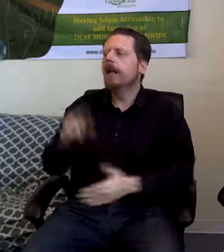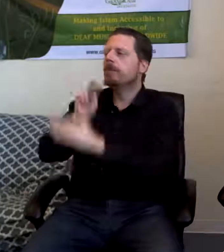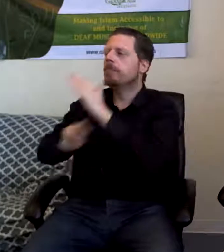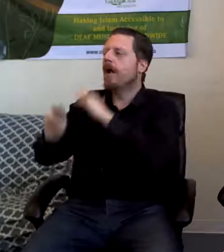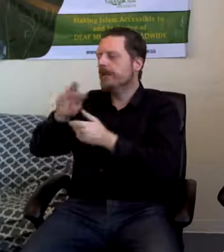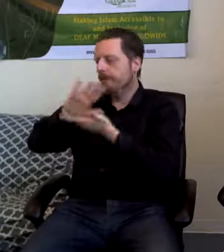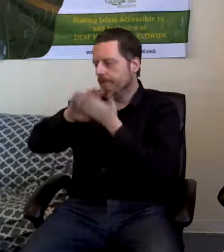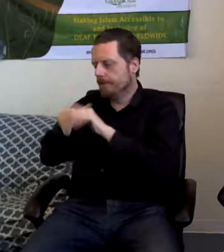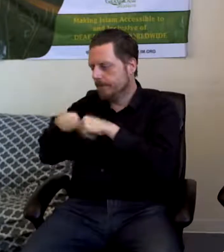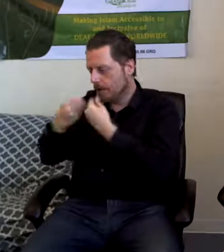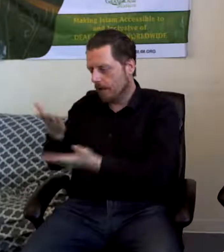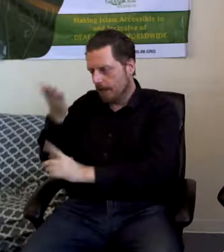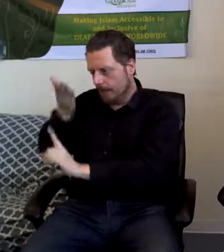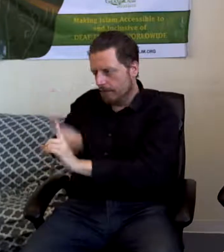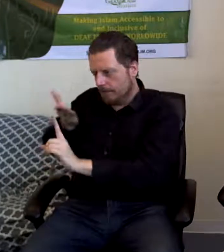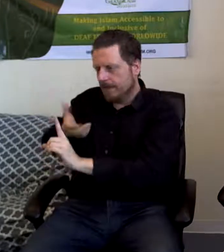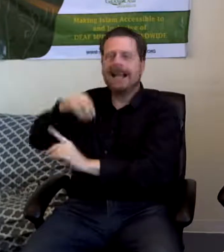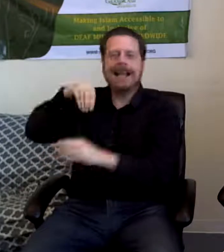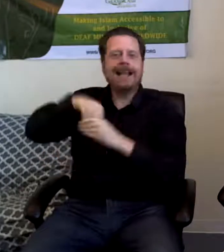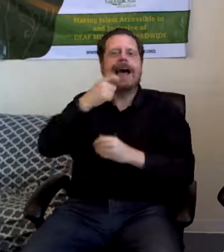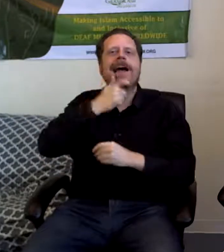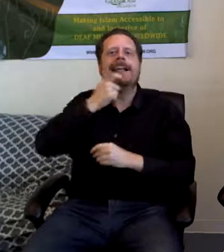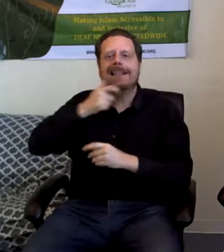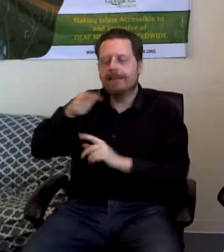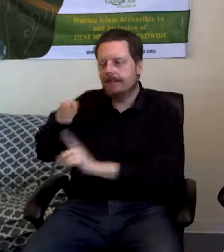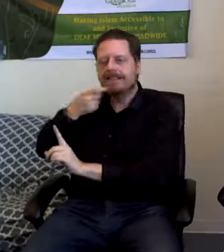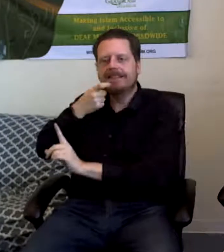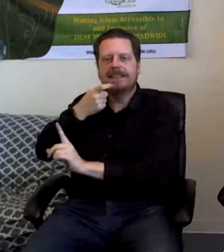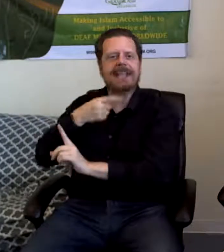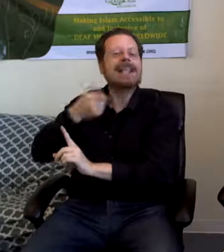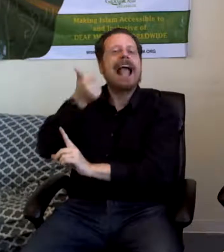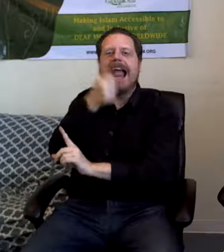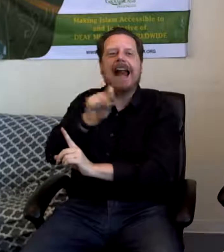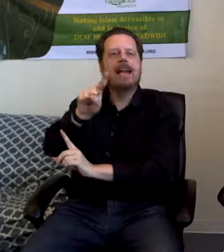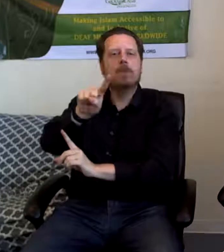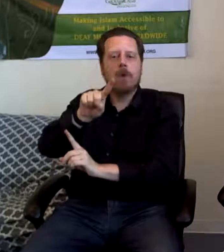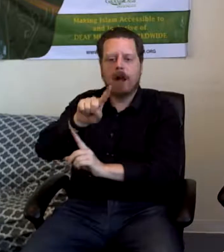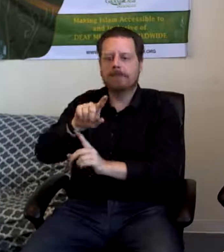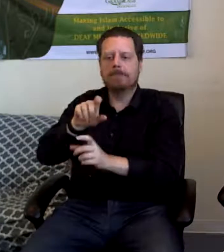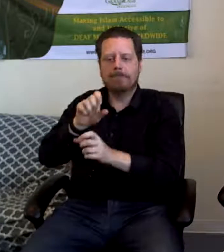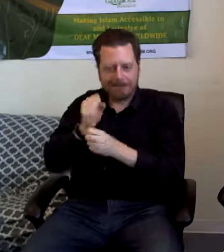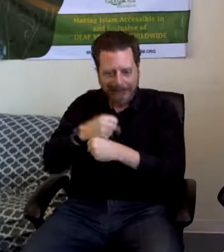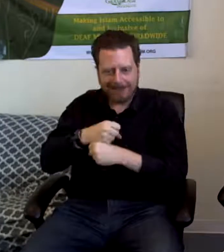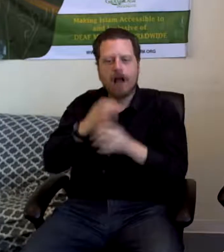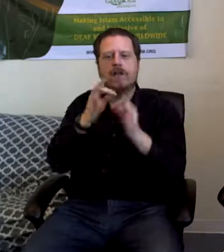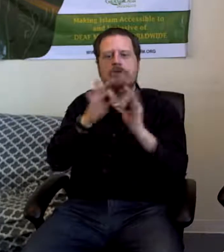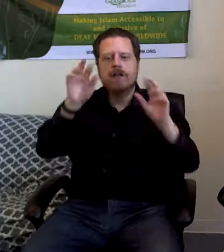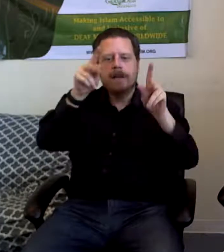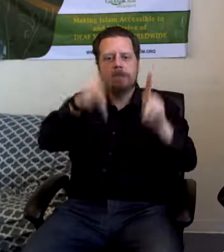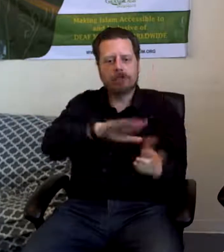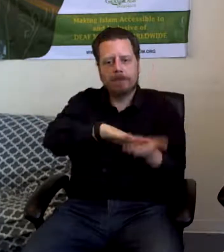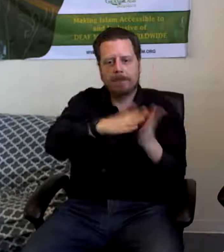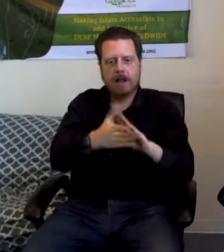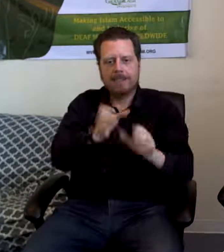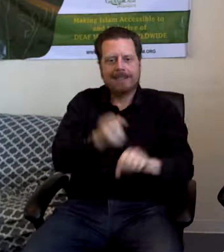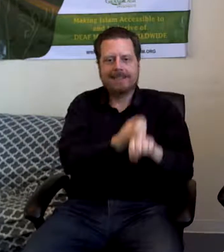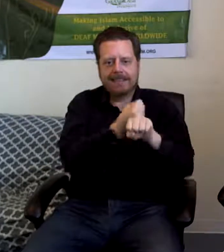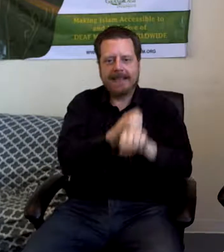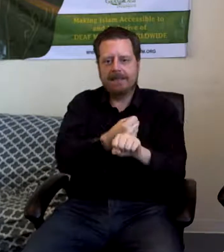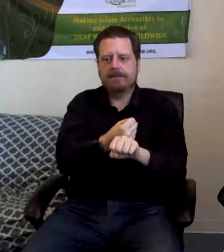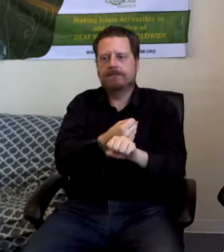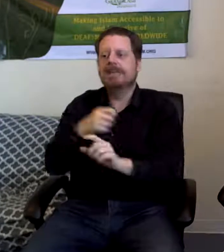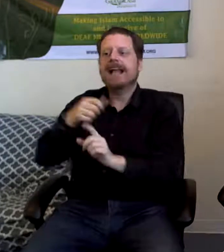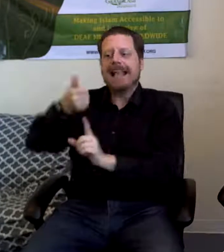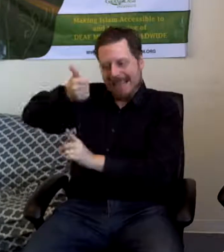hadith, if anyone enslaves a free person, he would never smell the smell